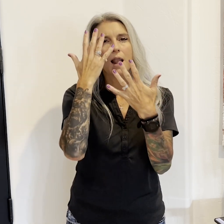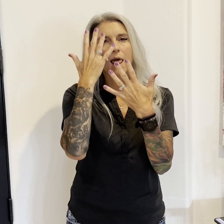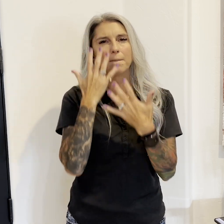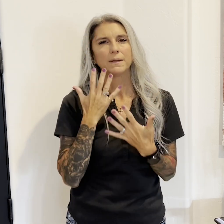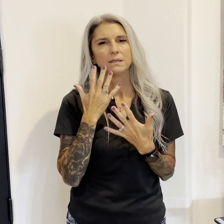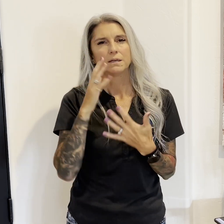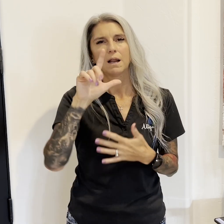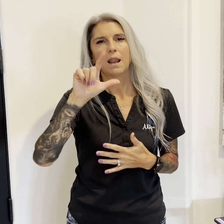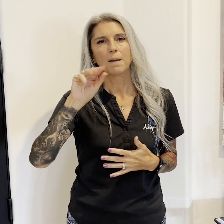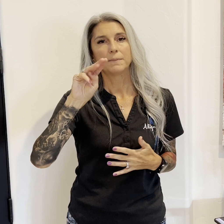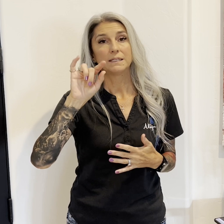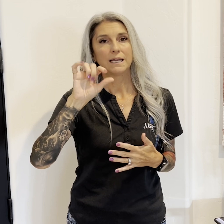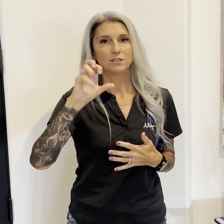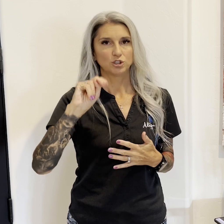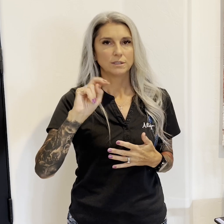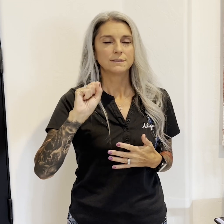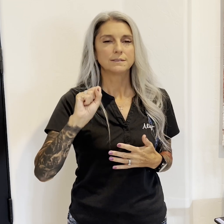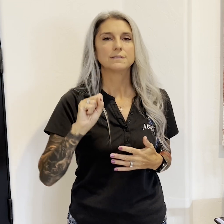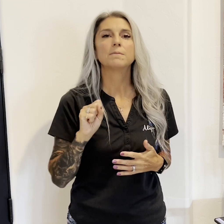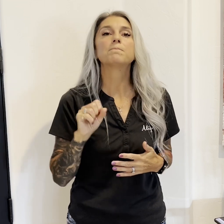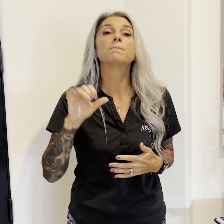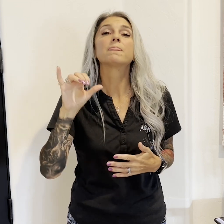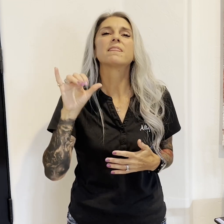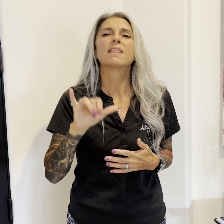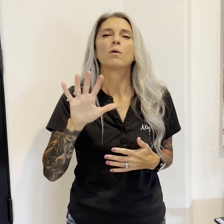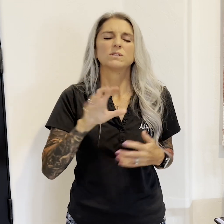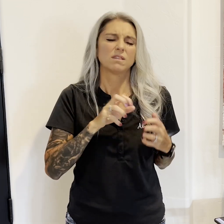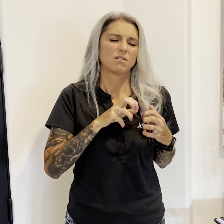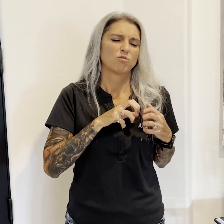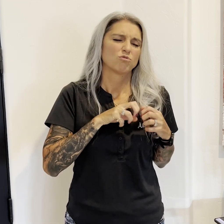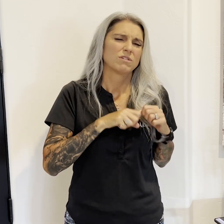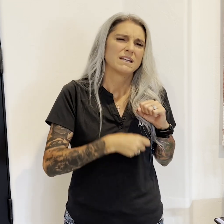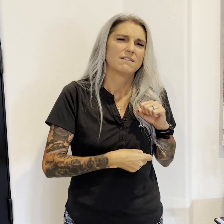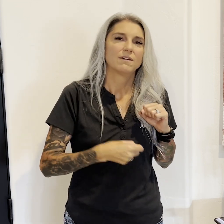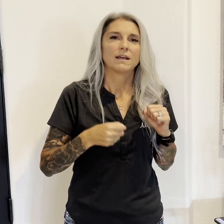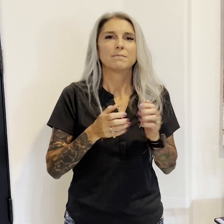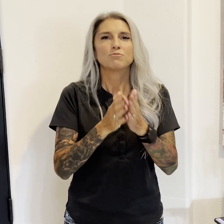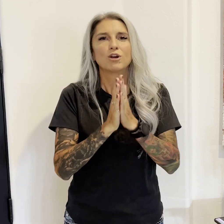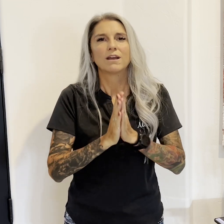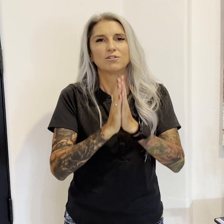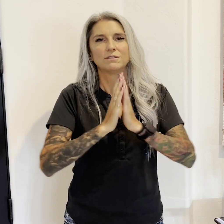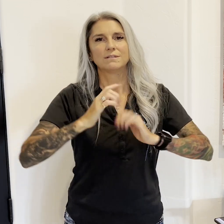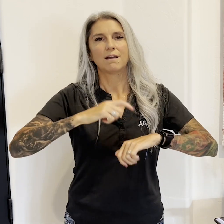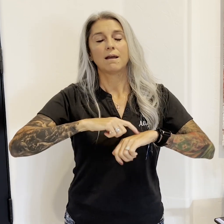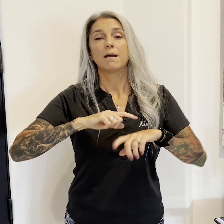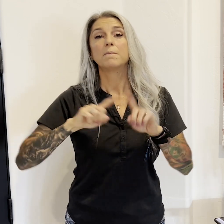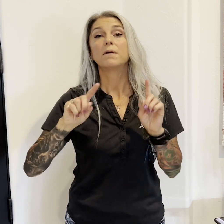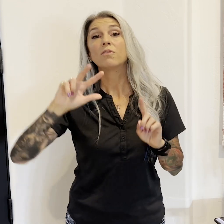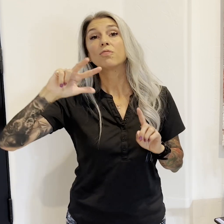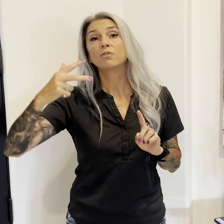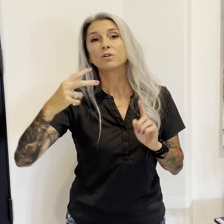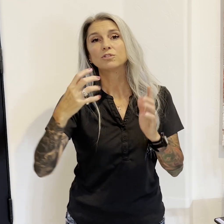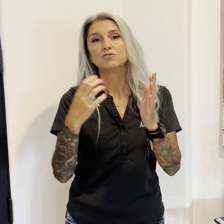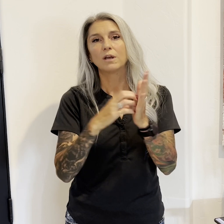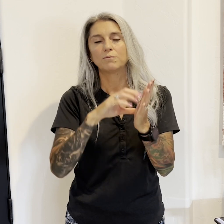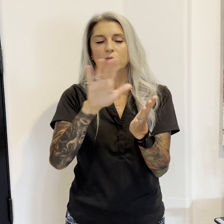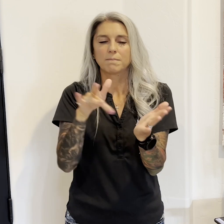of Lamentations, which are the lamentations of the prophet, which is that grieving prayer time. But in the